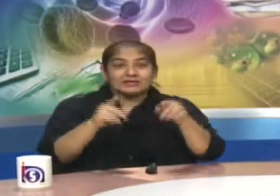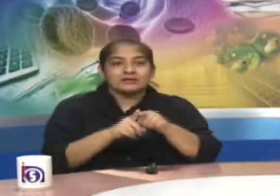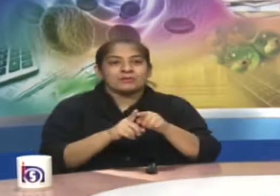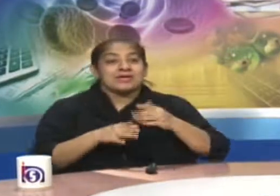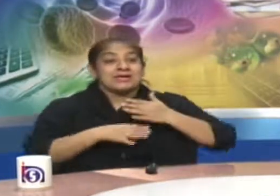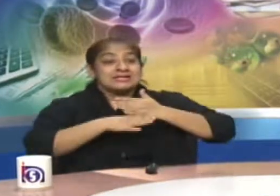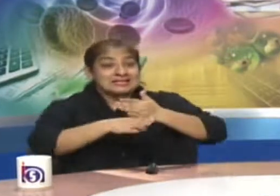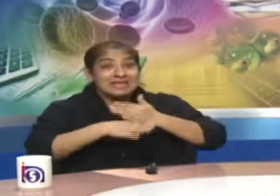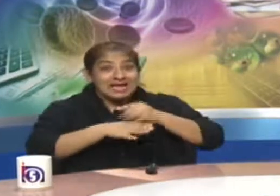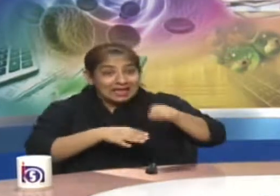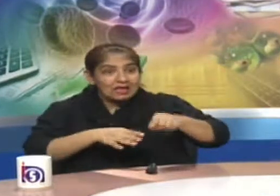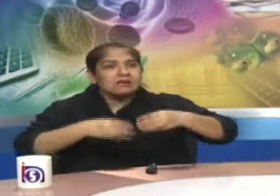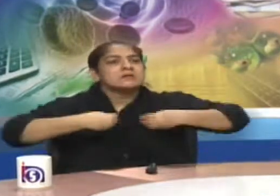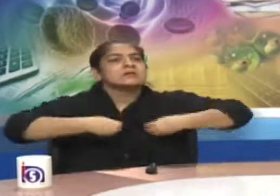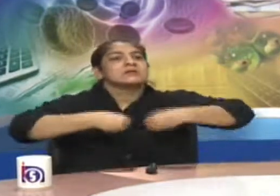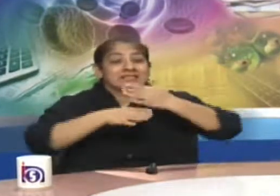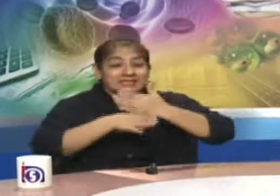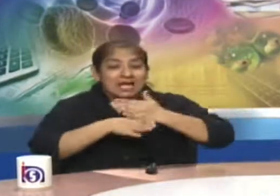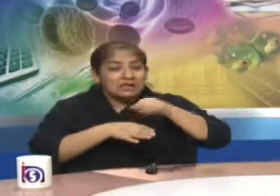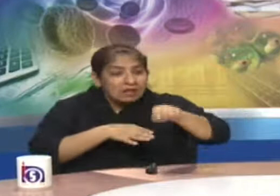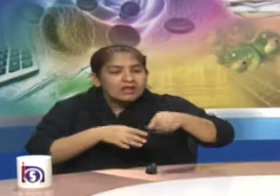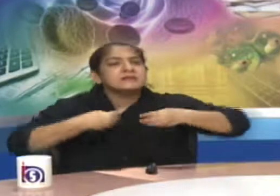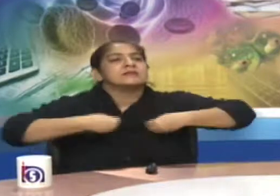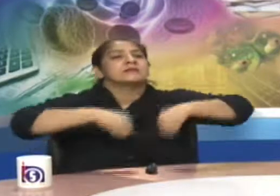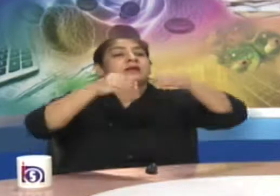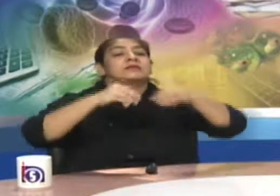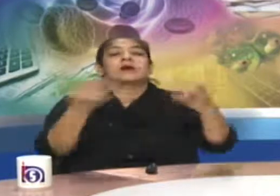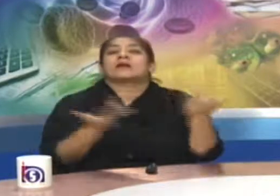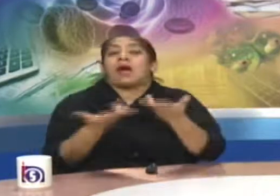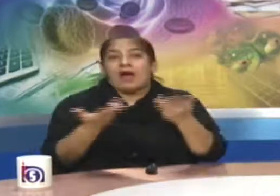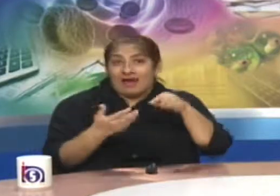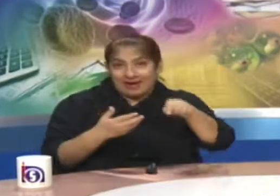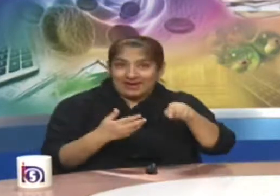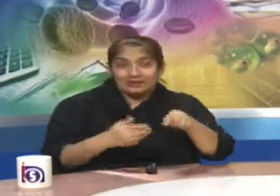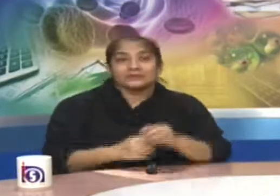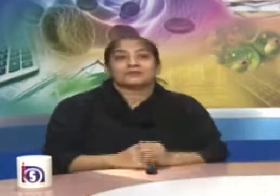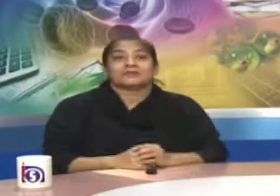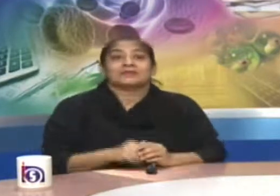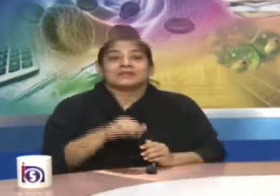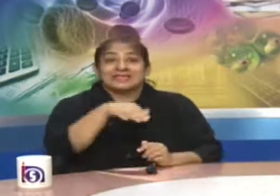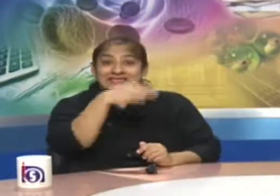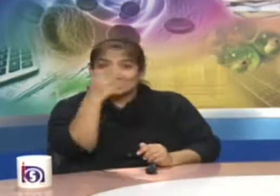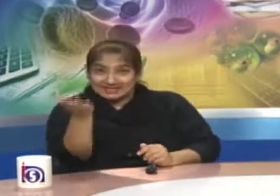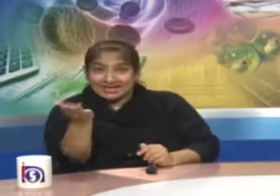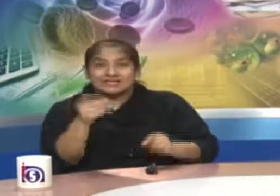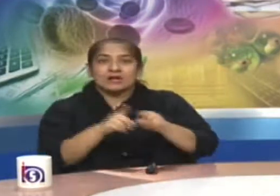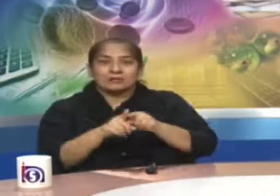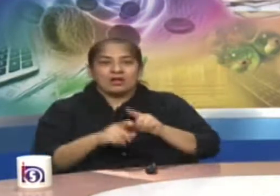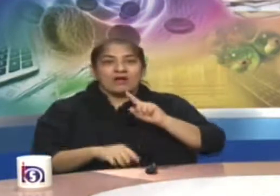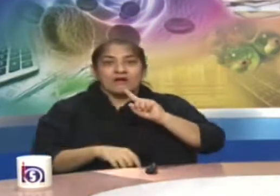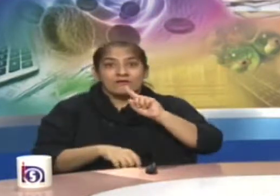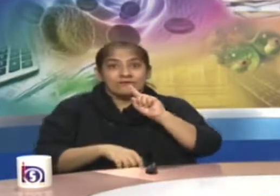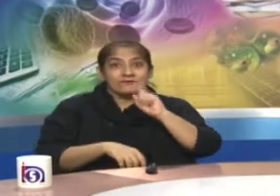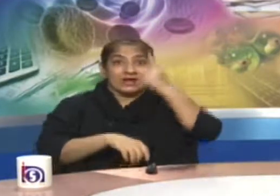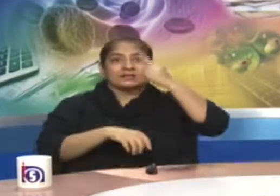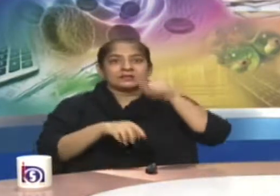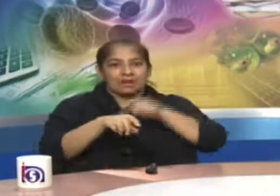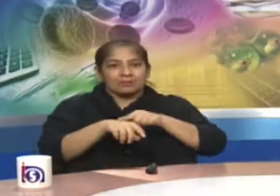Now, both the primary and secondary markets are different. Let us understand the difference. You can see